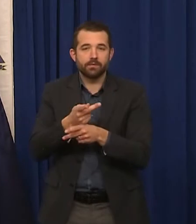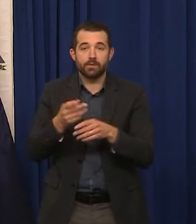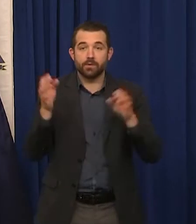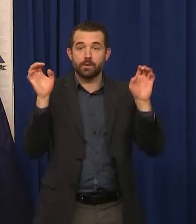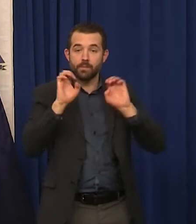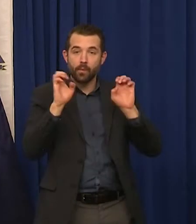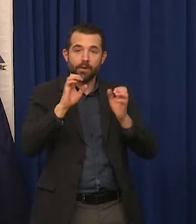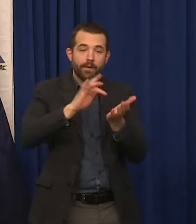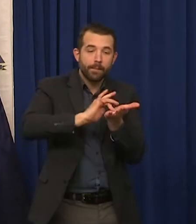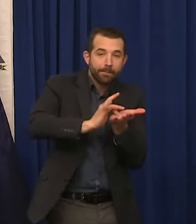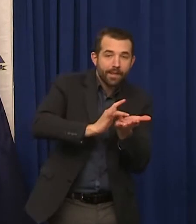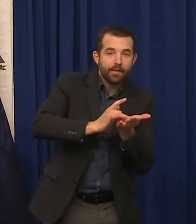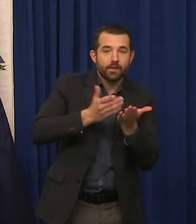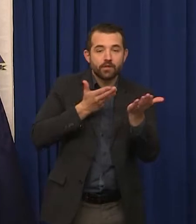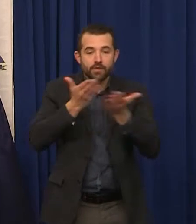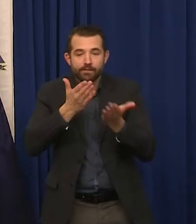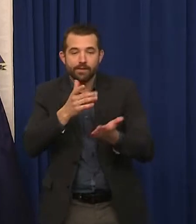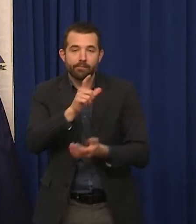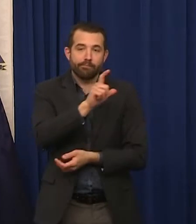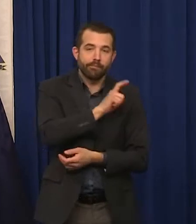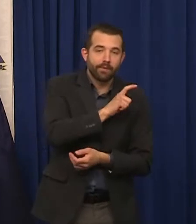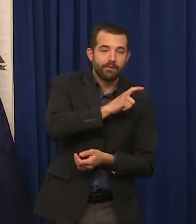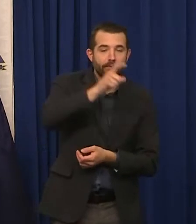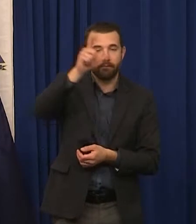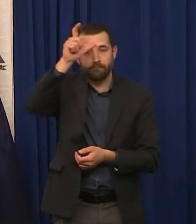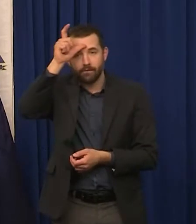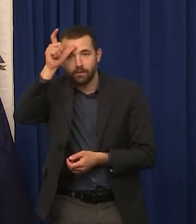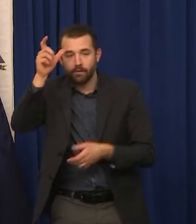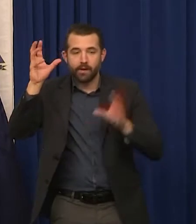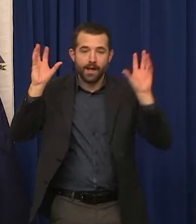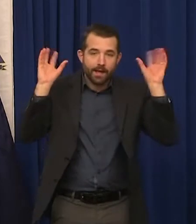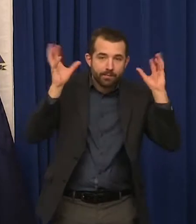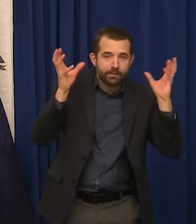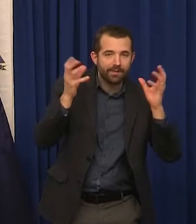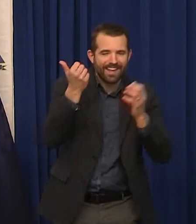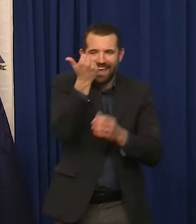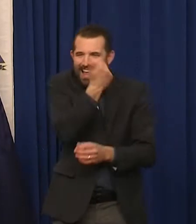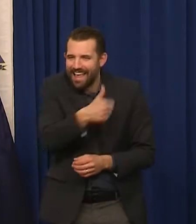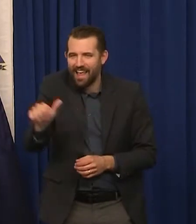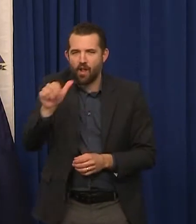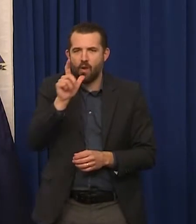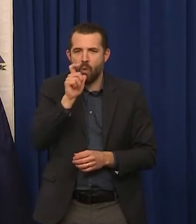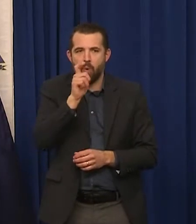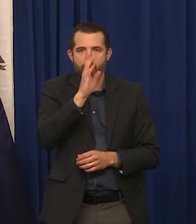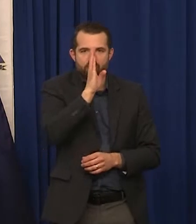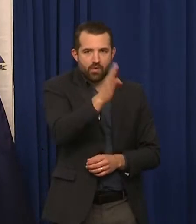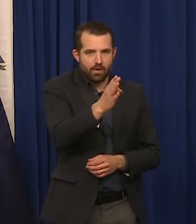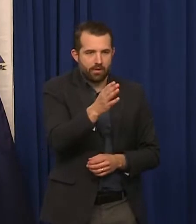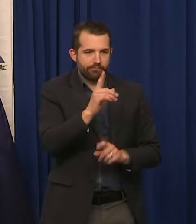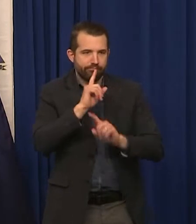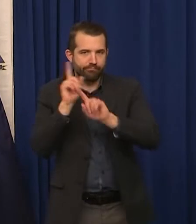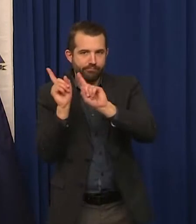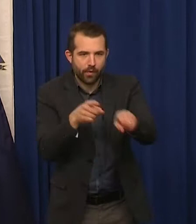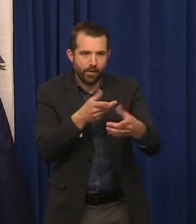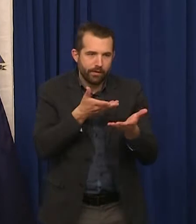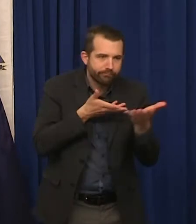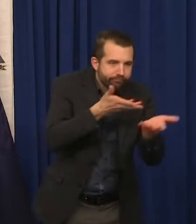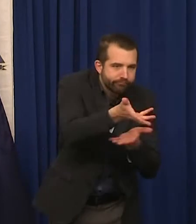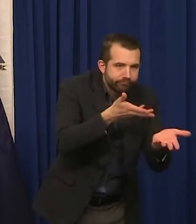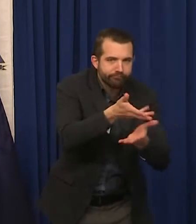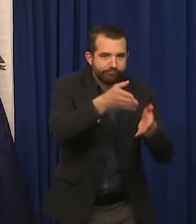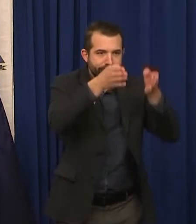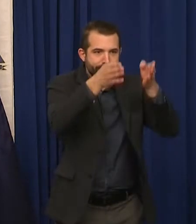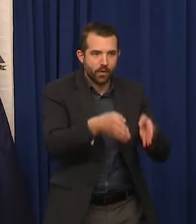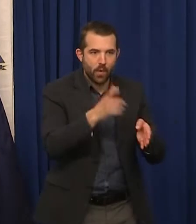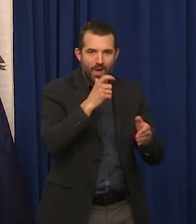law enforcement, and anyone else who is directly responding to the pandemic across the state.